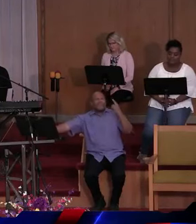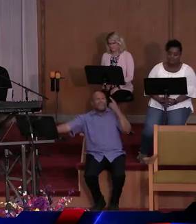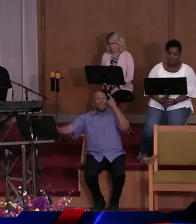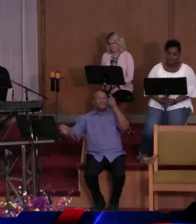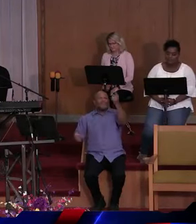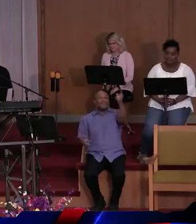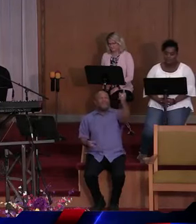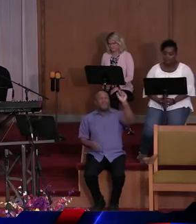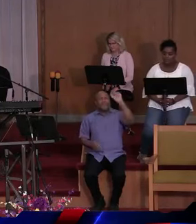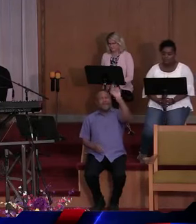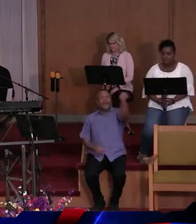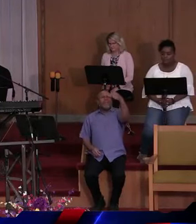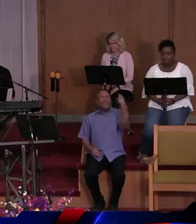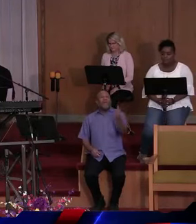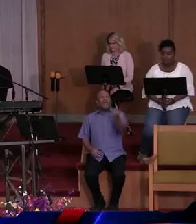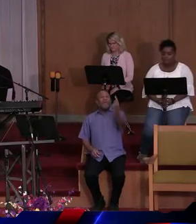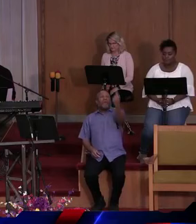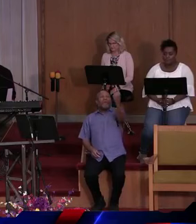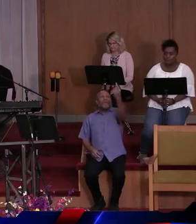alone are God.